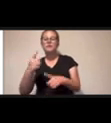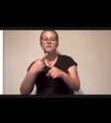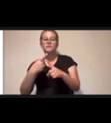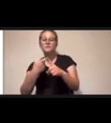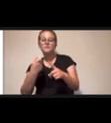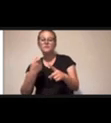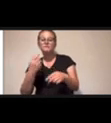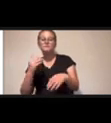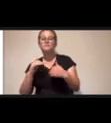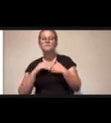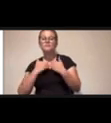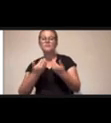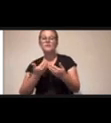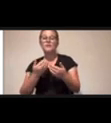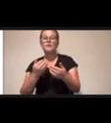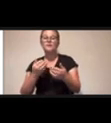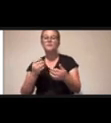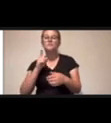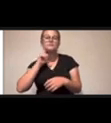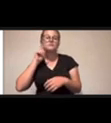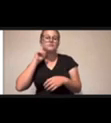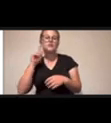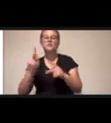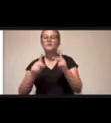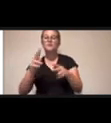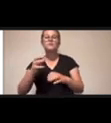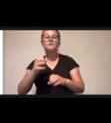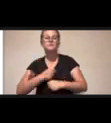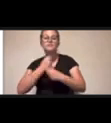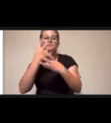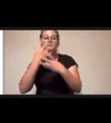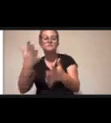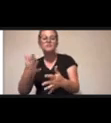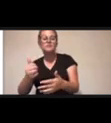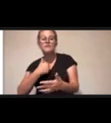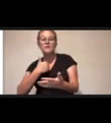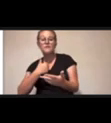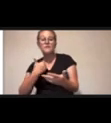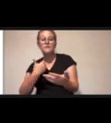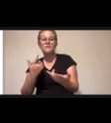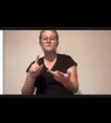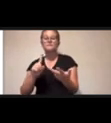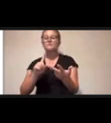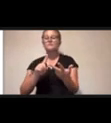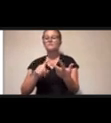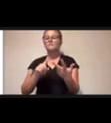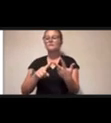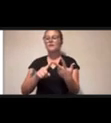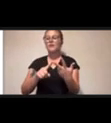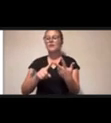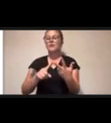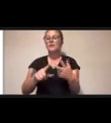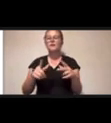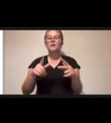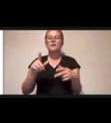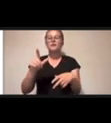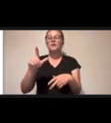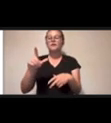bias based on how deaf people express themselves,